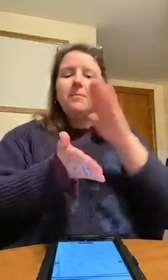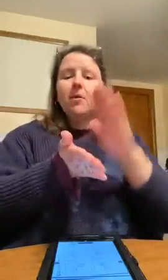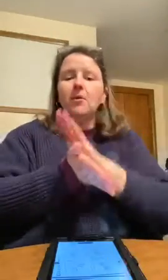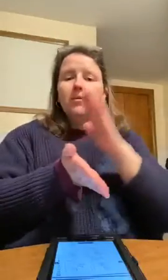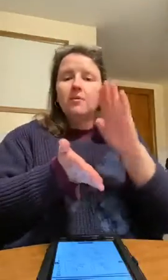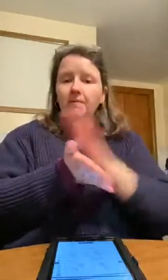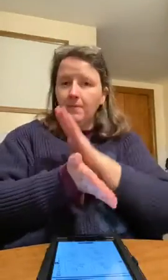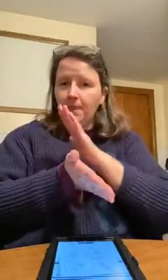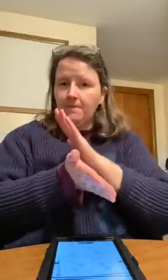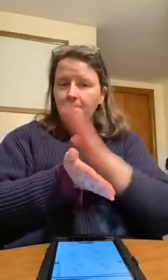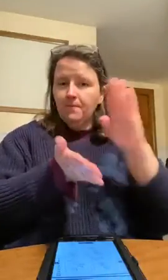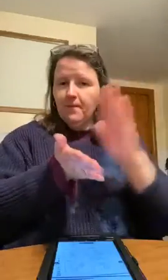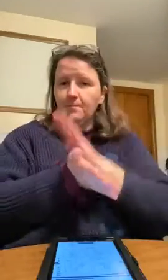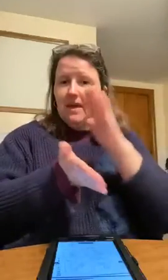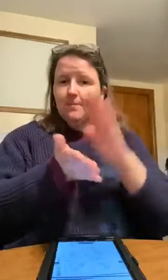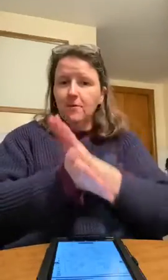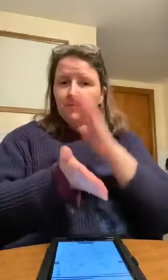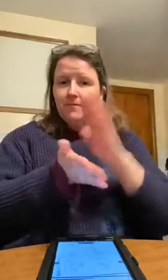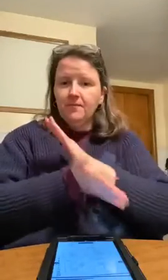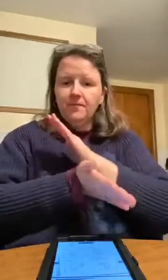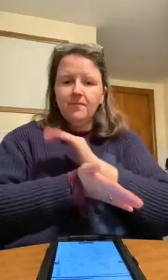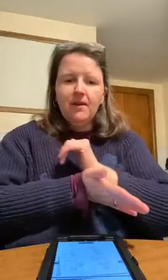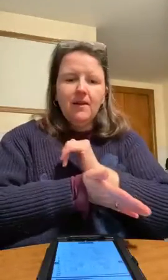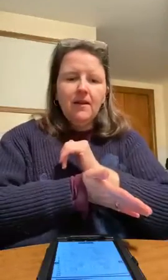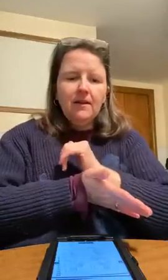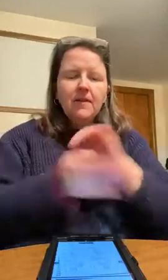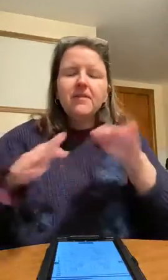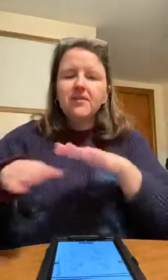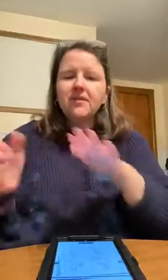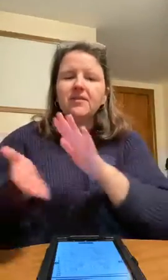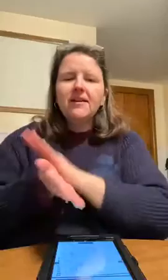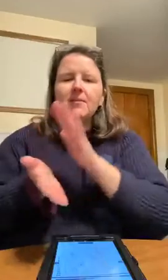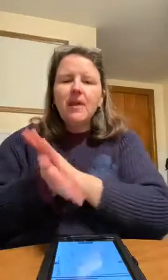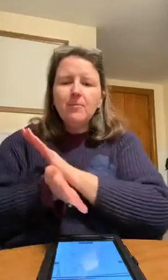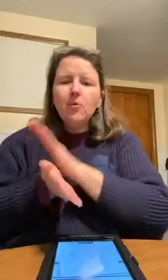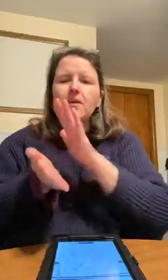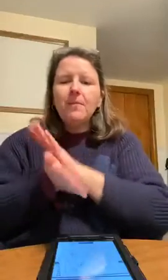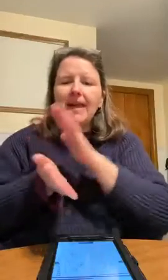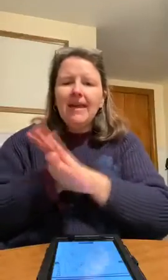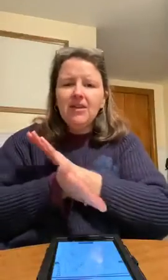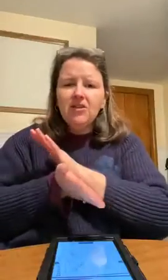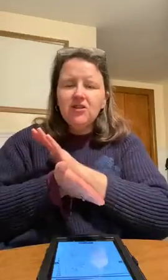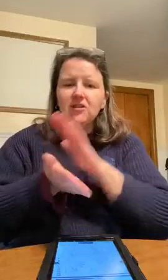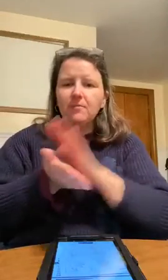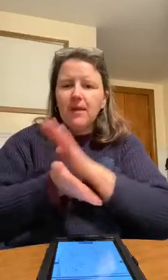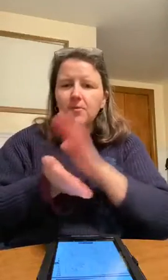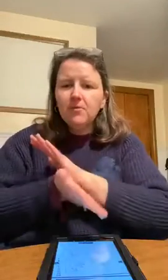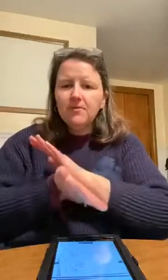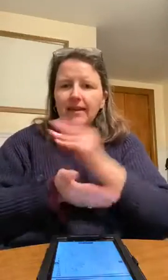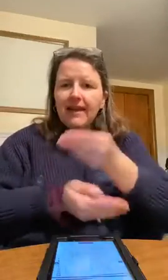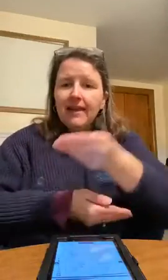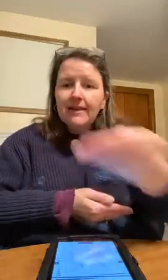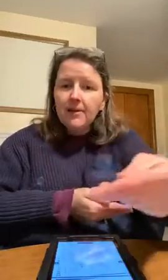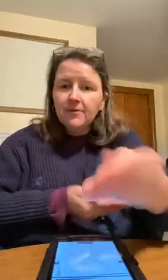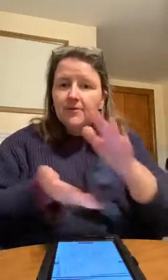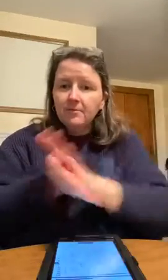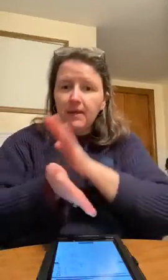Paper. Paper. Now this is just like the paper or the page. Papers, like handouts,